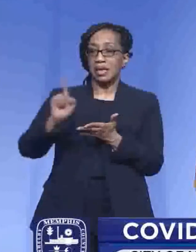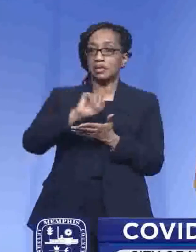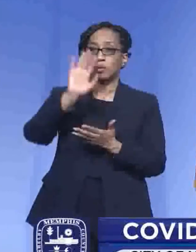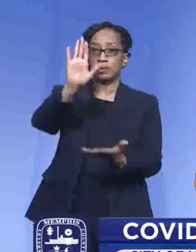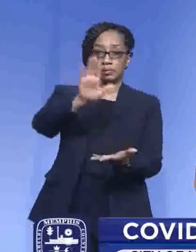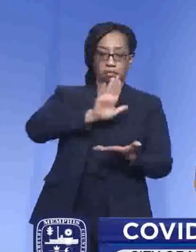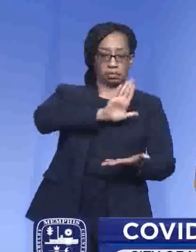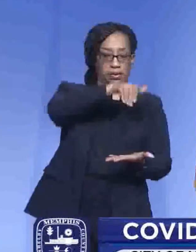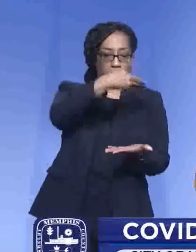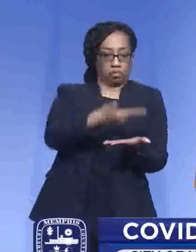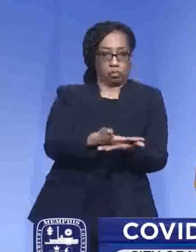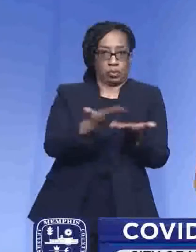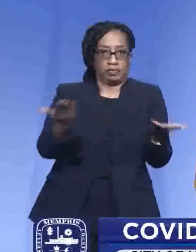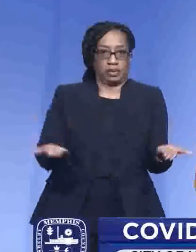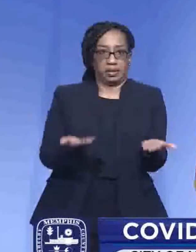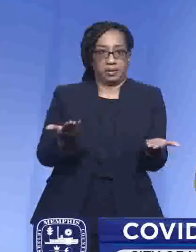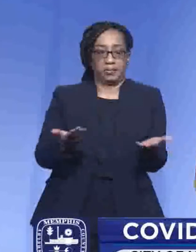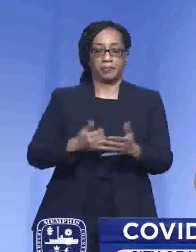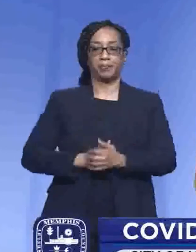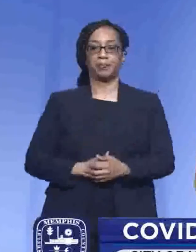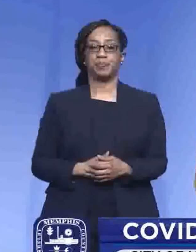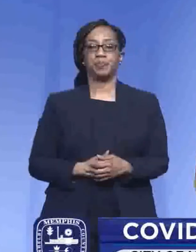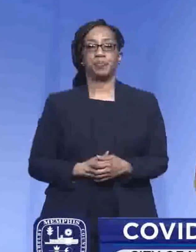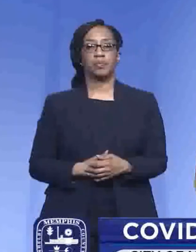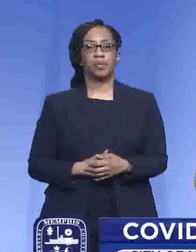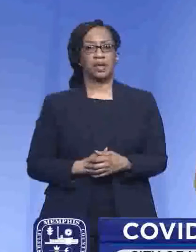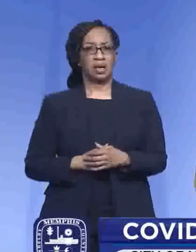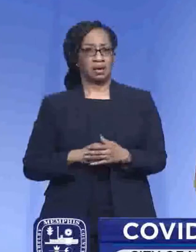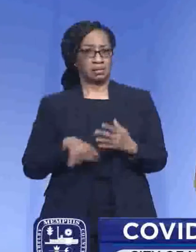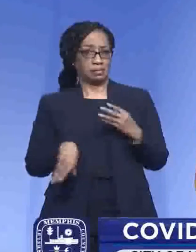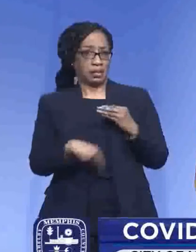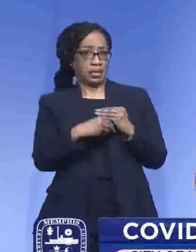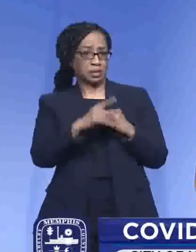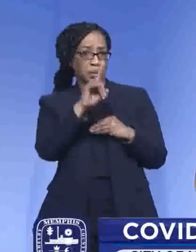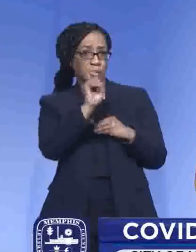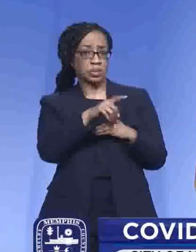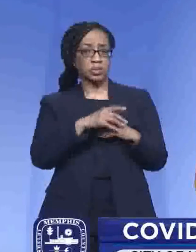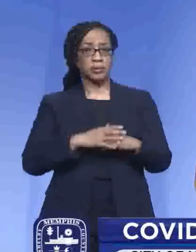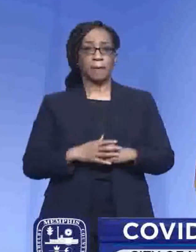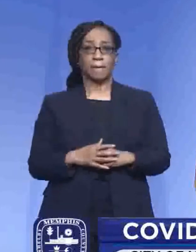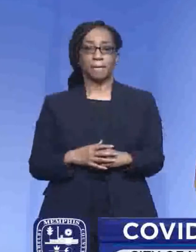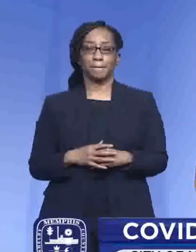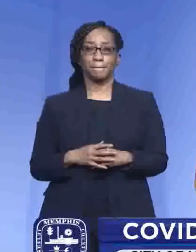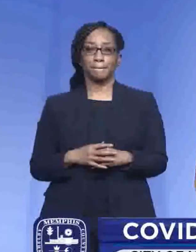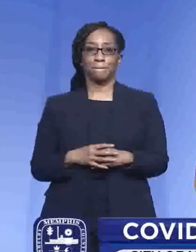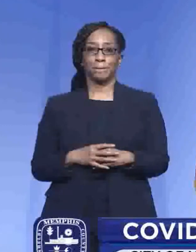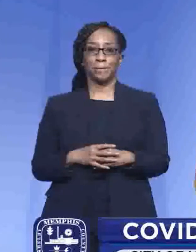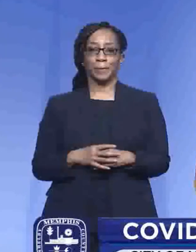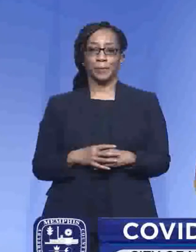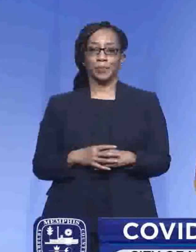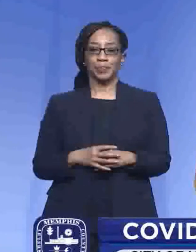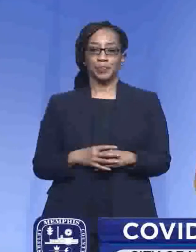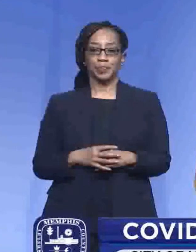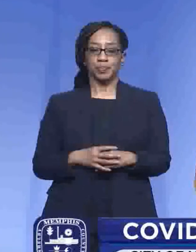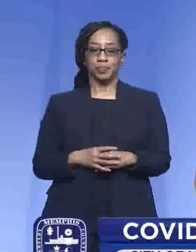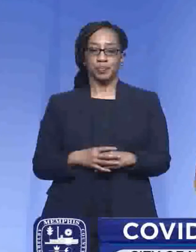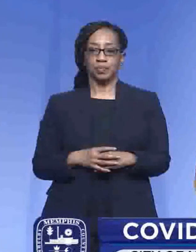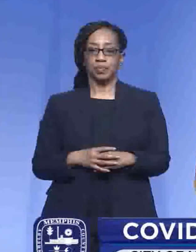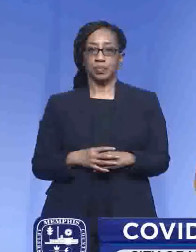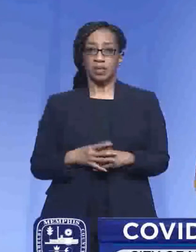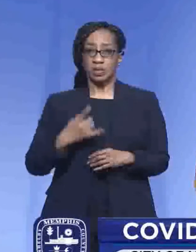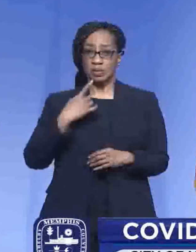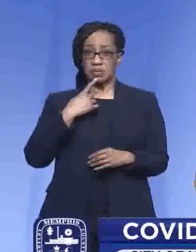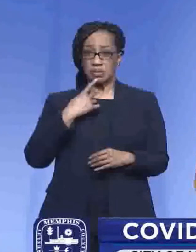vaccines. May I ask a follow-up question? Has the proportionment, are you suggesting that it change